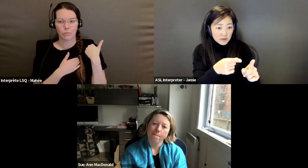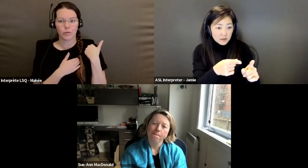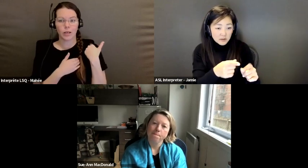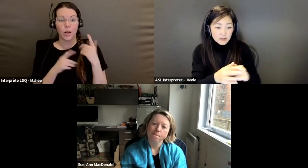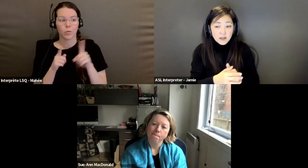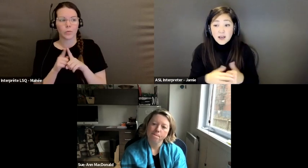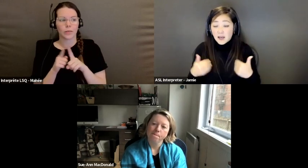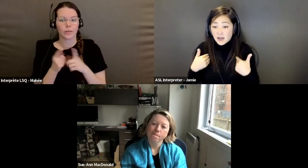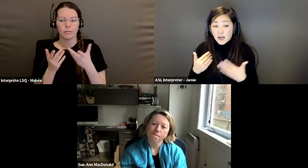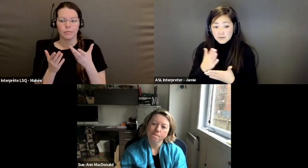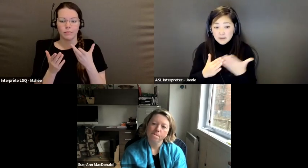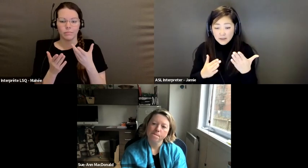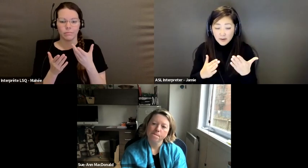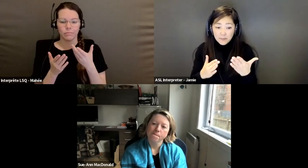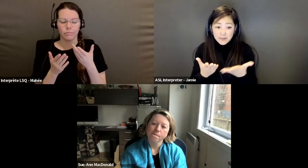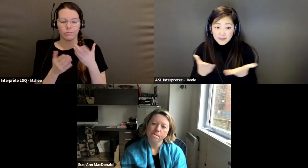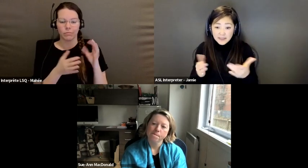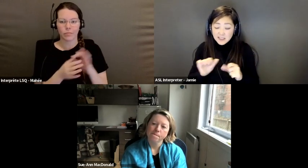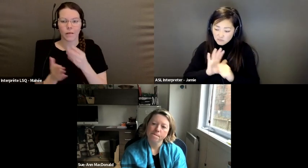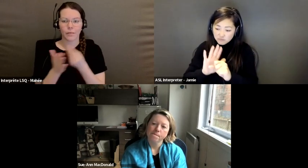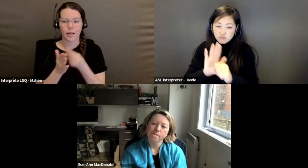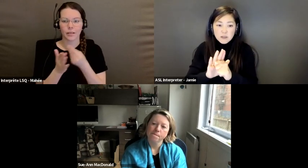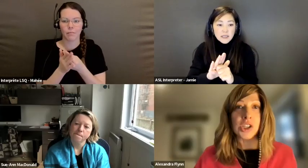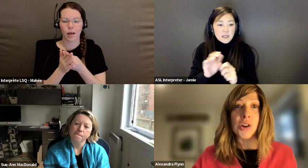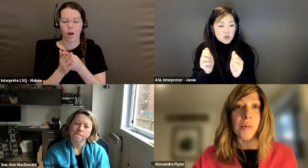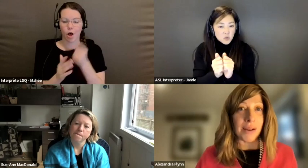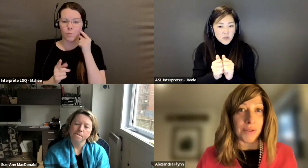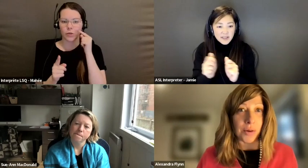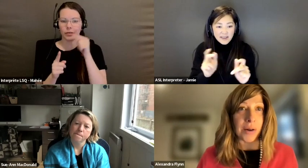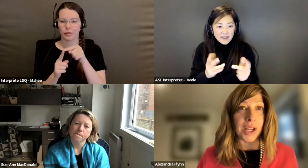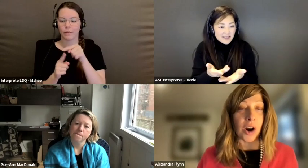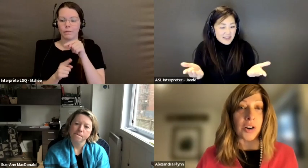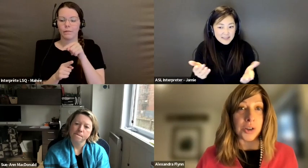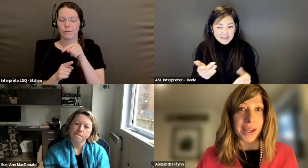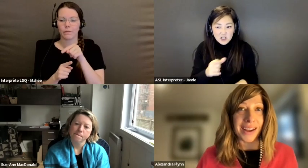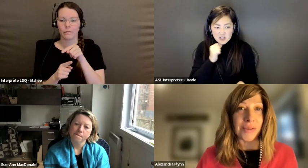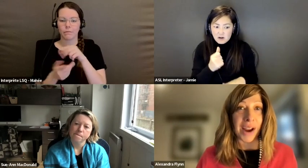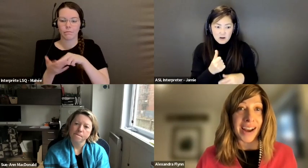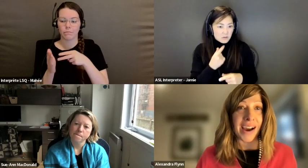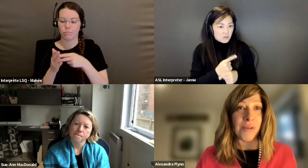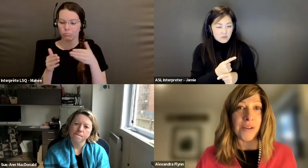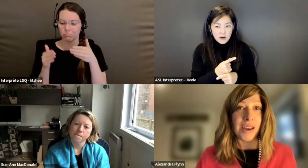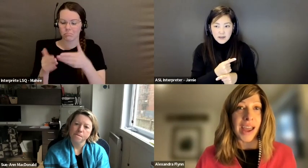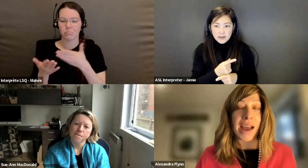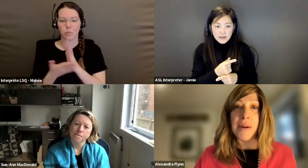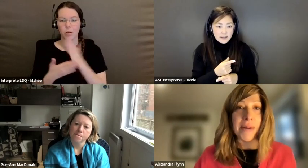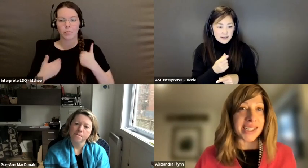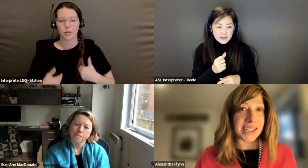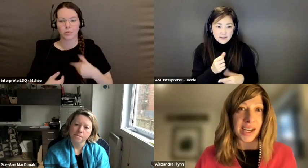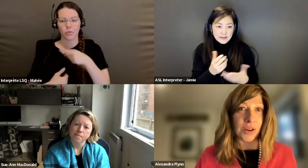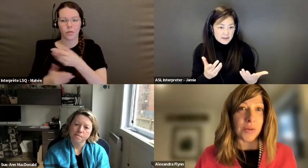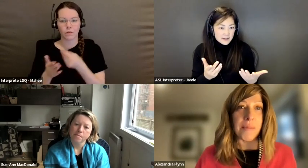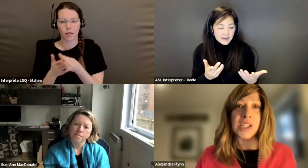lobby against inhumane practices at the local level. So many of you out here are doing it right now, and we